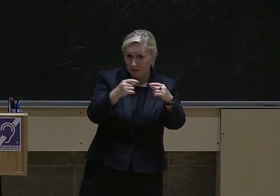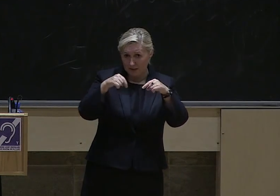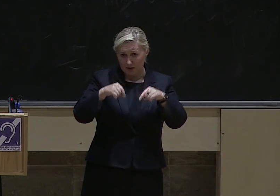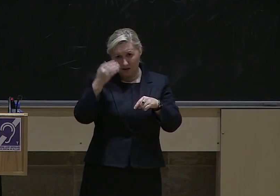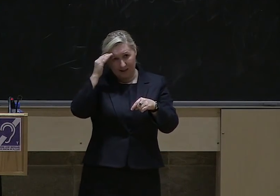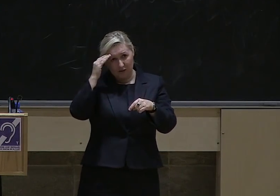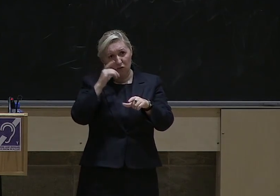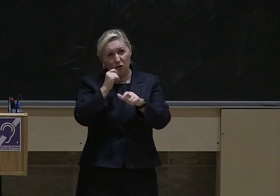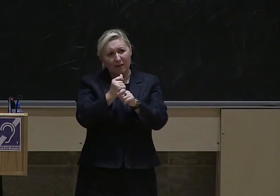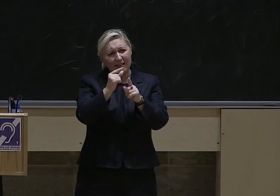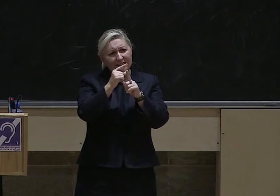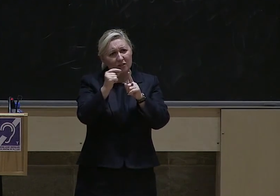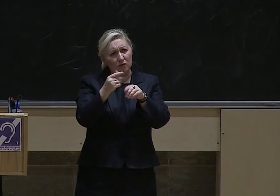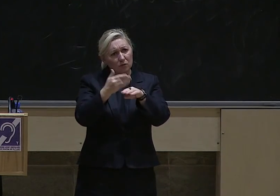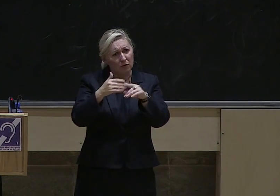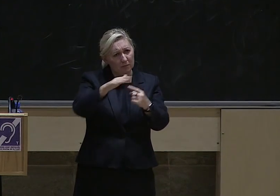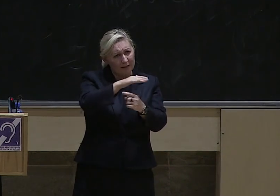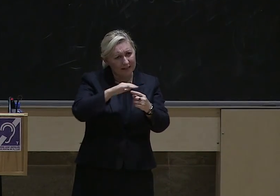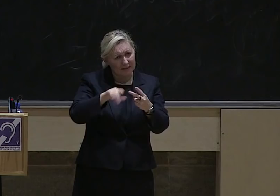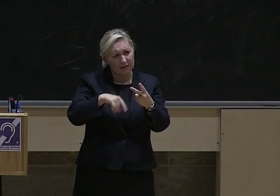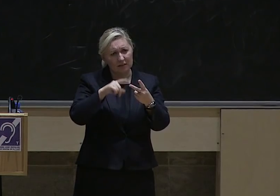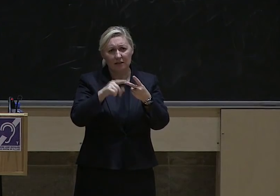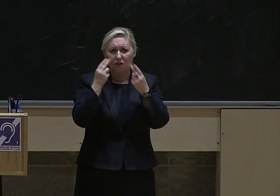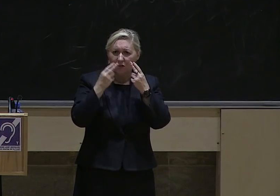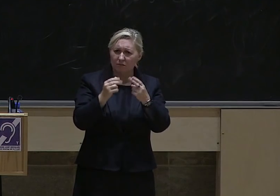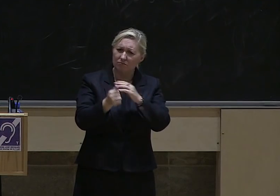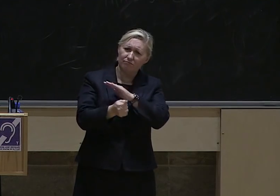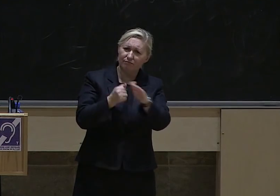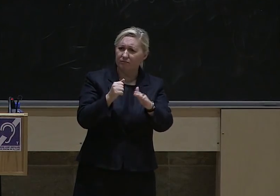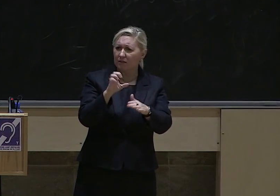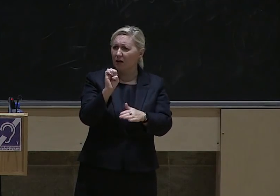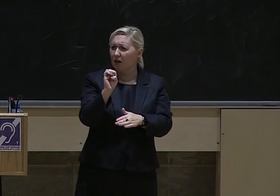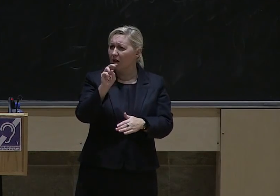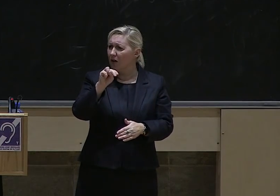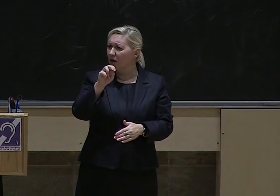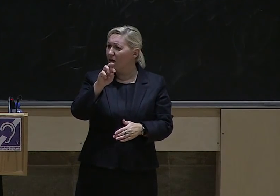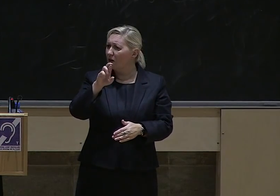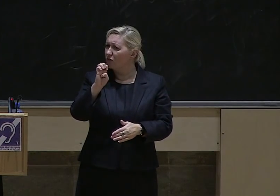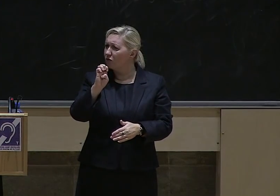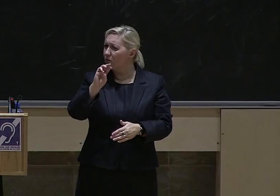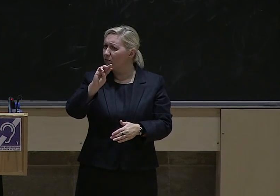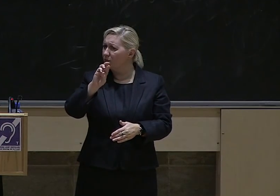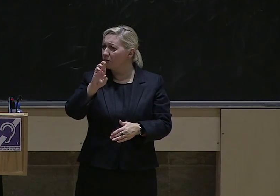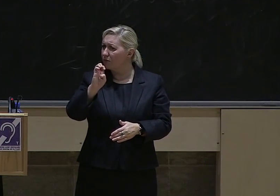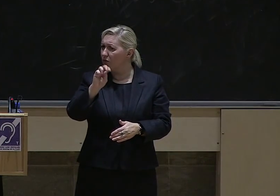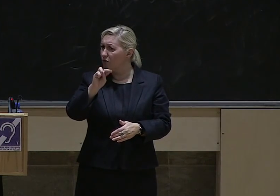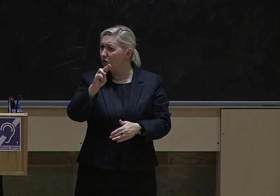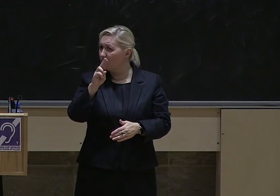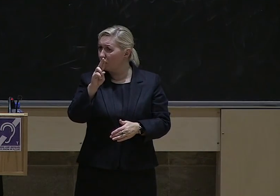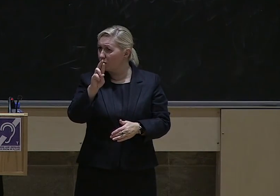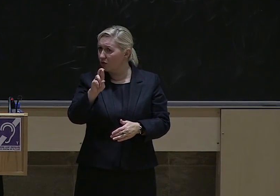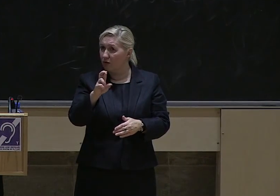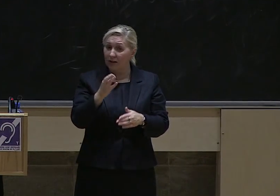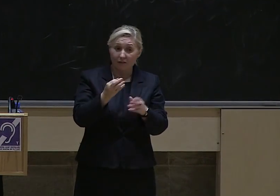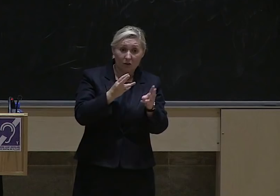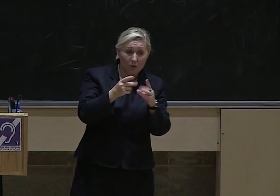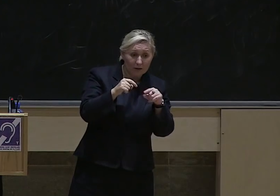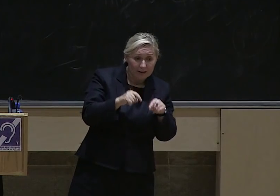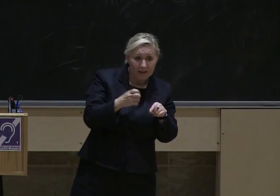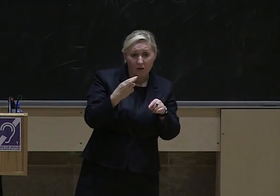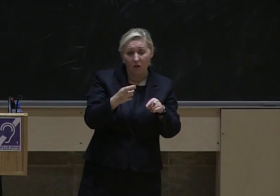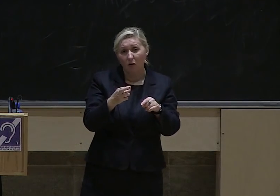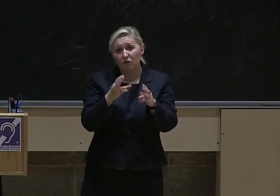and the need for entrepreneurial skill sets, whether you become an entrepreneur or whether you work in a large multinational. The idea of